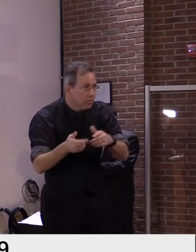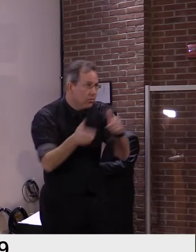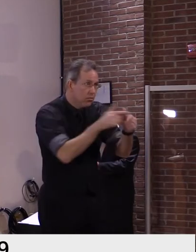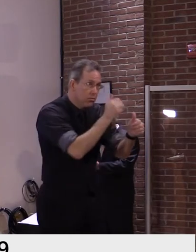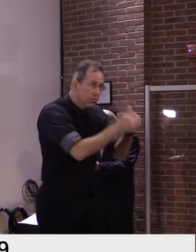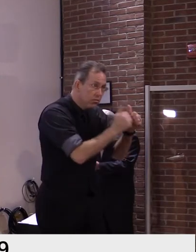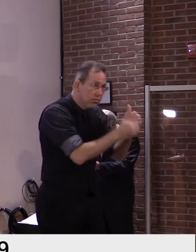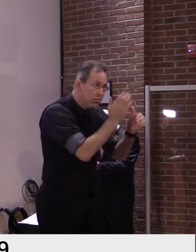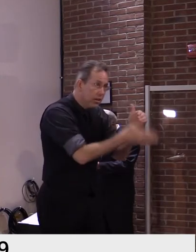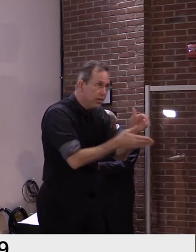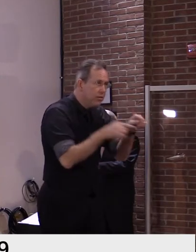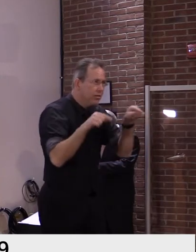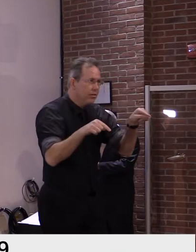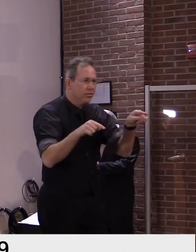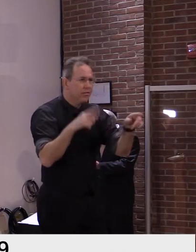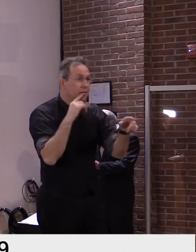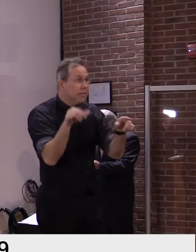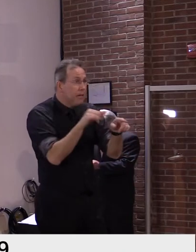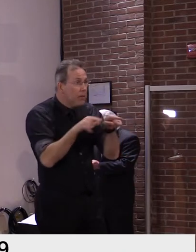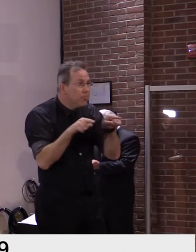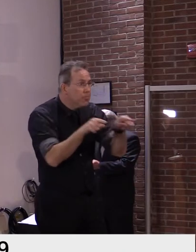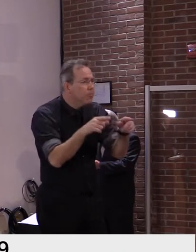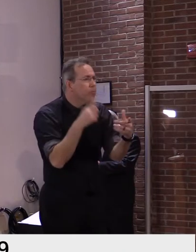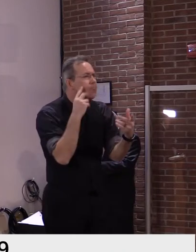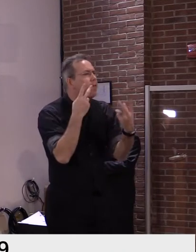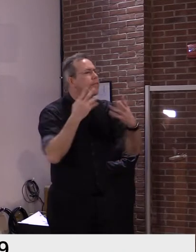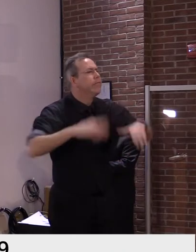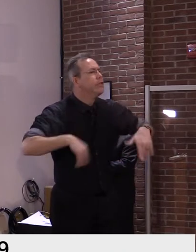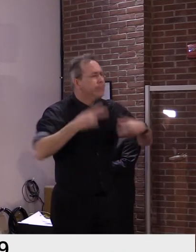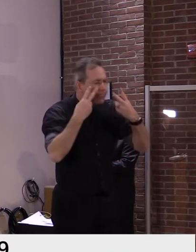same. They're two separate bills, though.